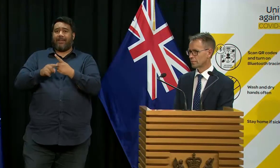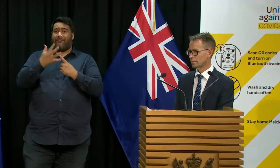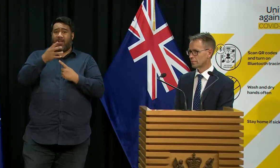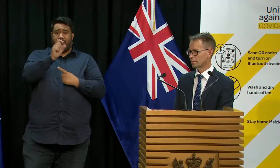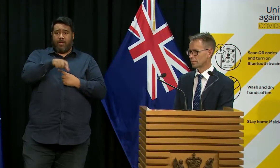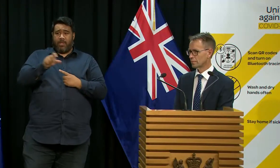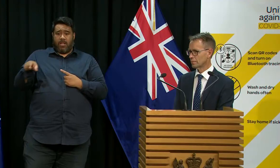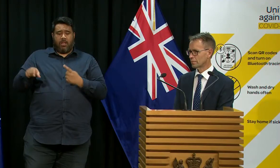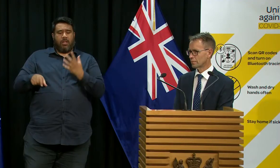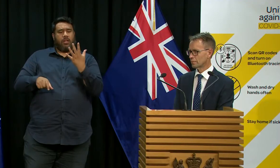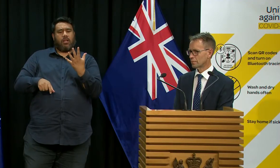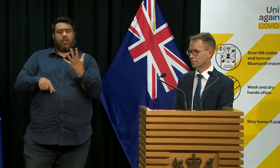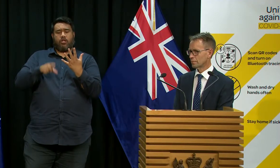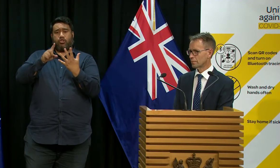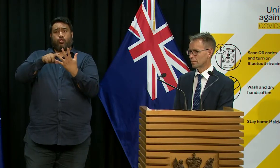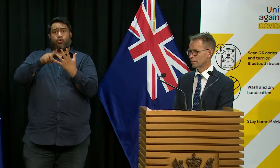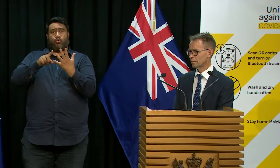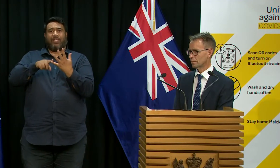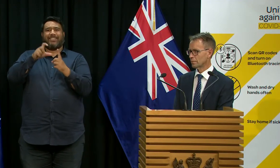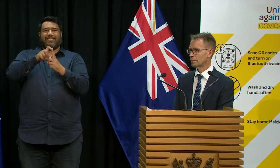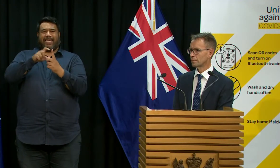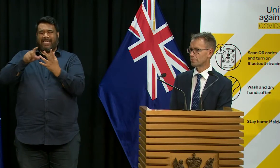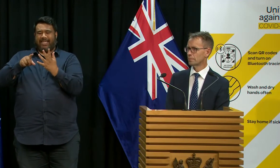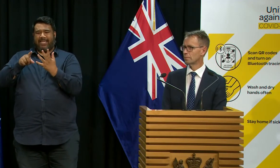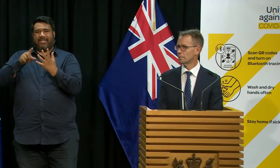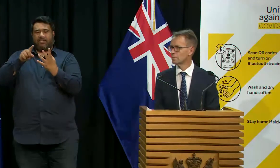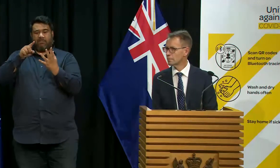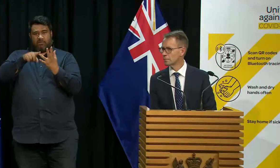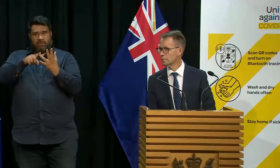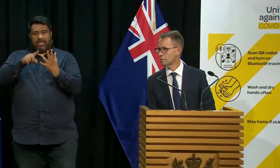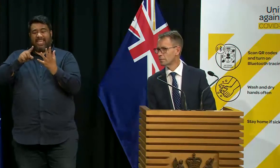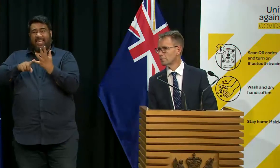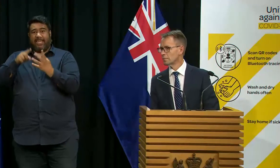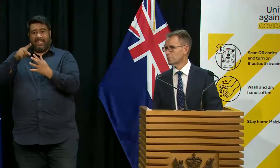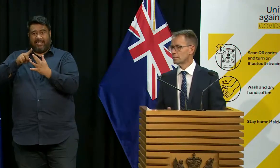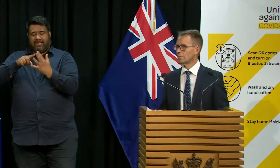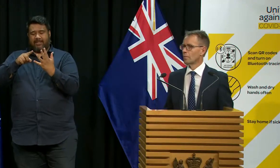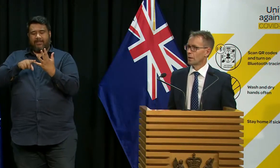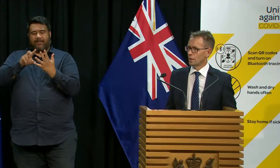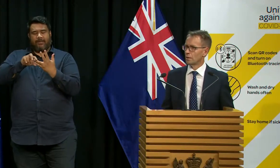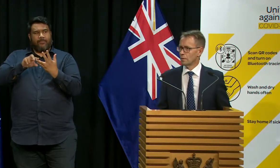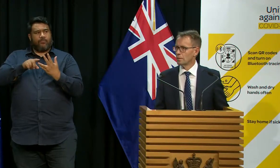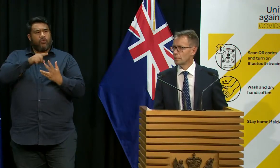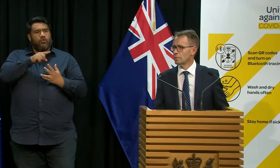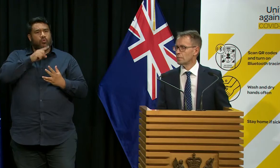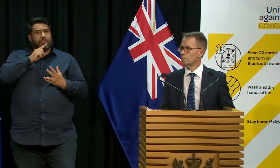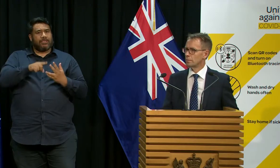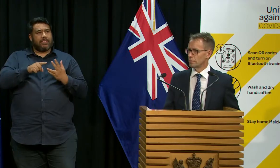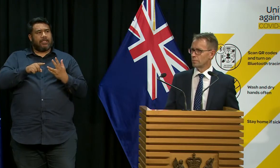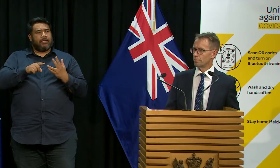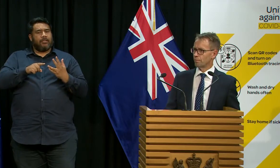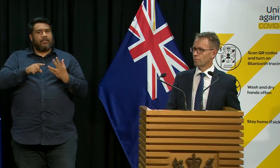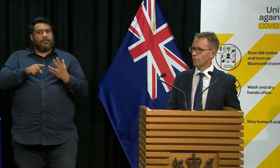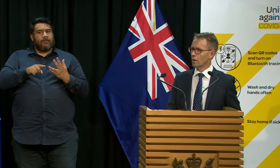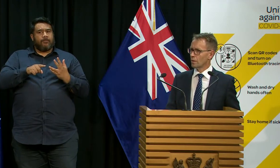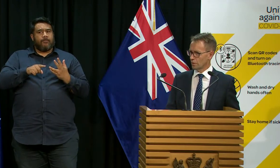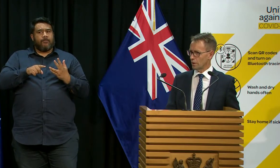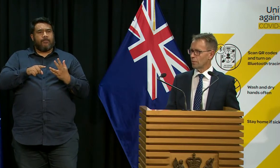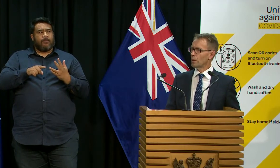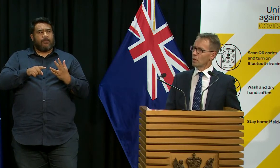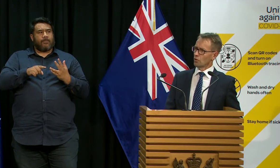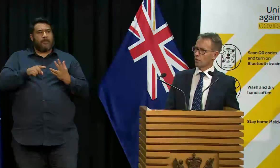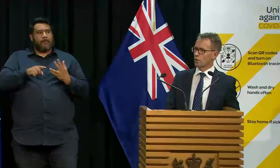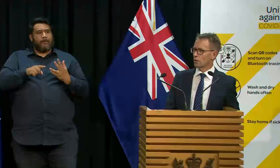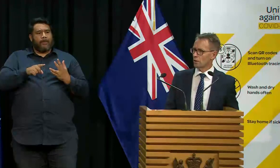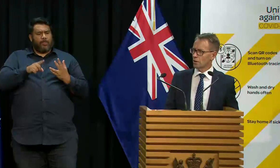I mean, are there many of them? And I thought you said they're not infectious. They weren't infectious when they went to them. So they were